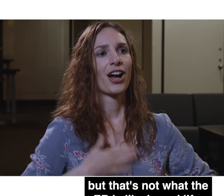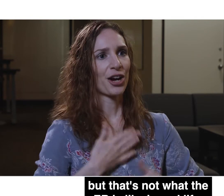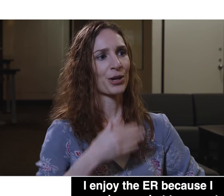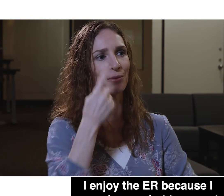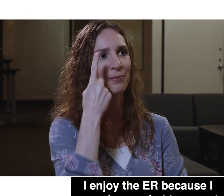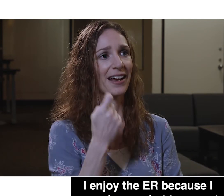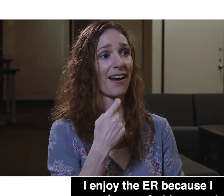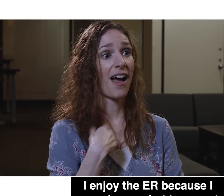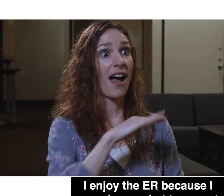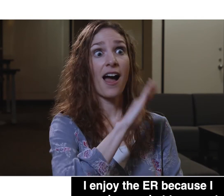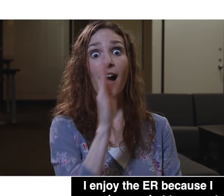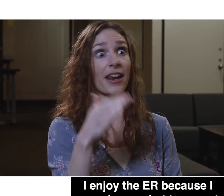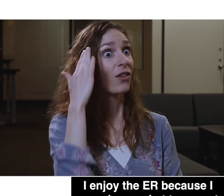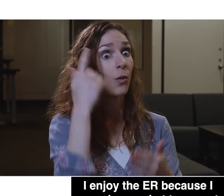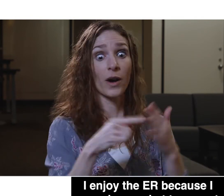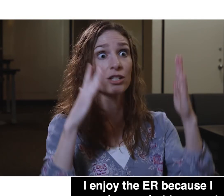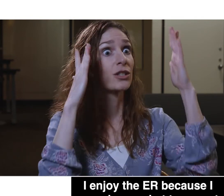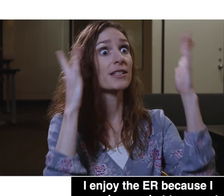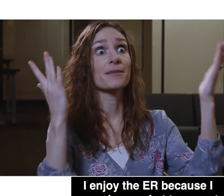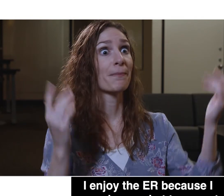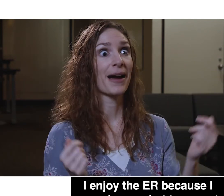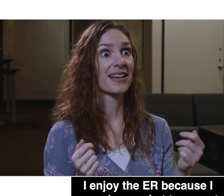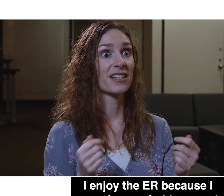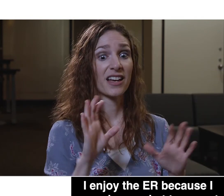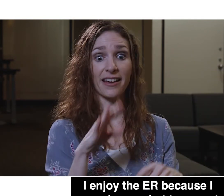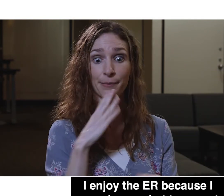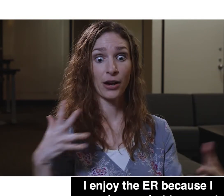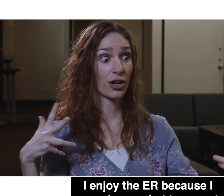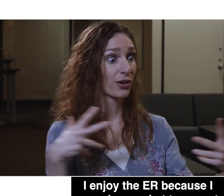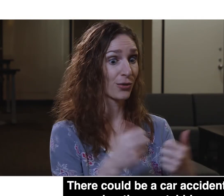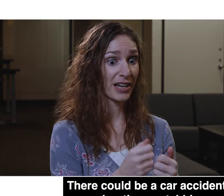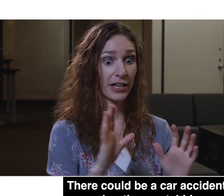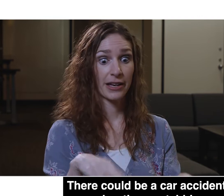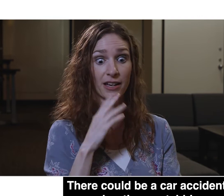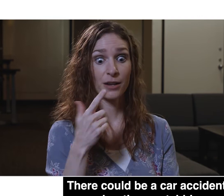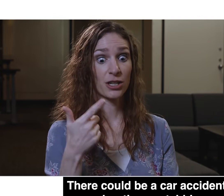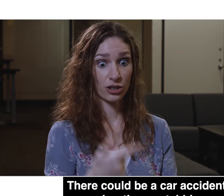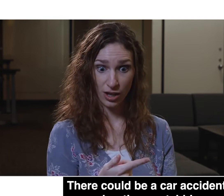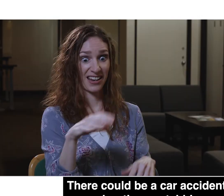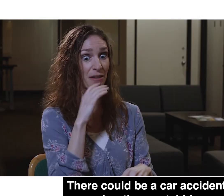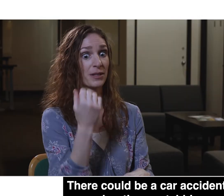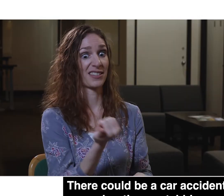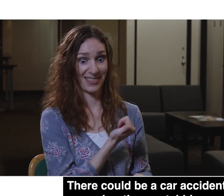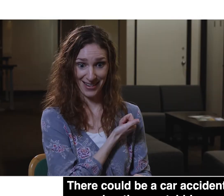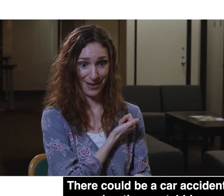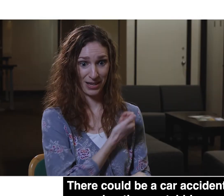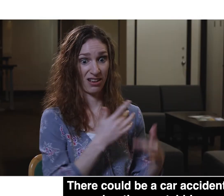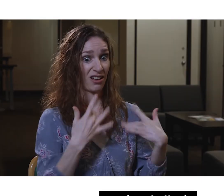I enjoy the ER because I never know what to expect. There could be a car accident, a shooting, a stabbing, or a